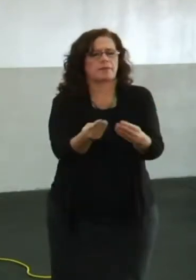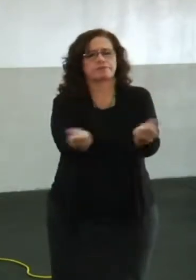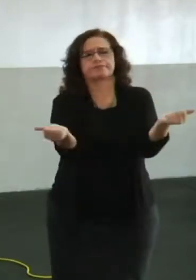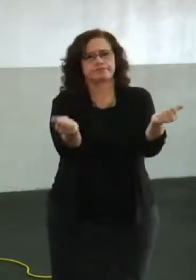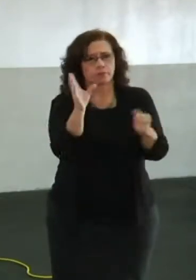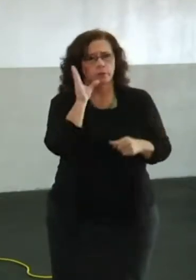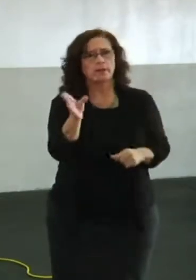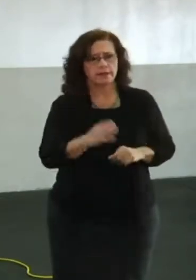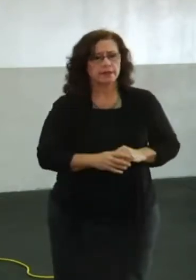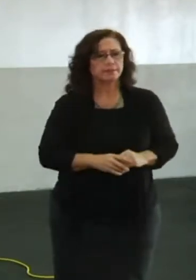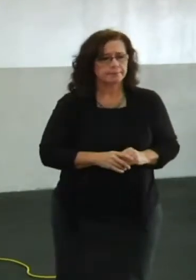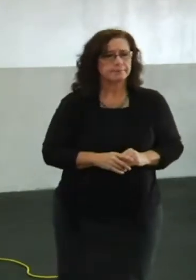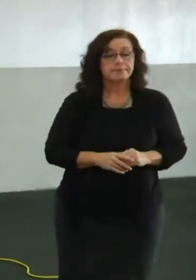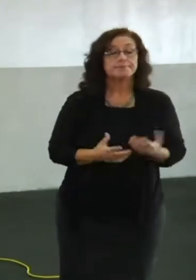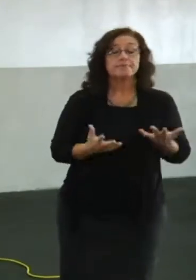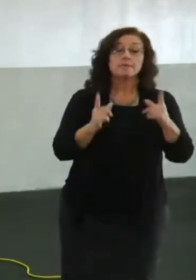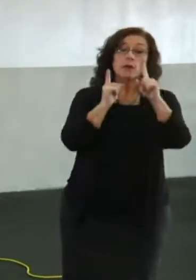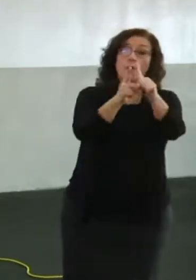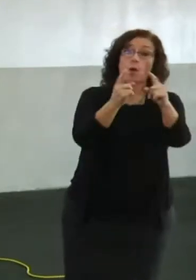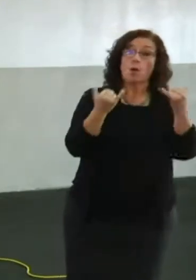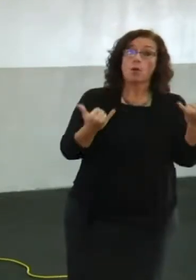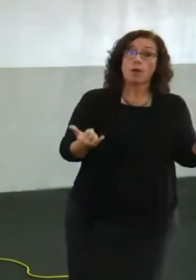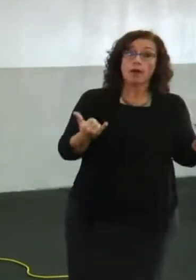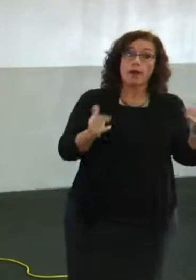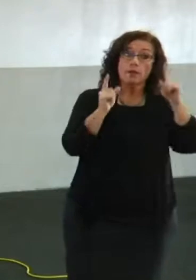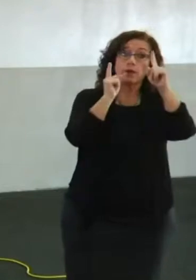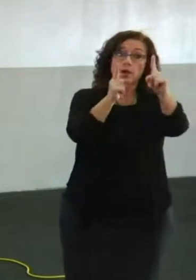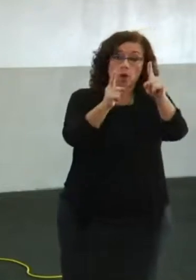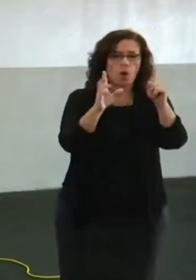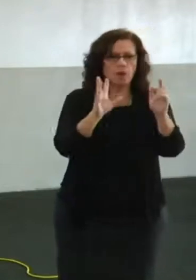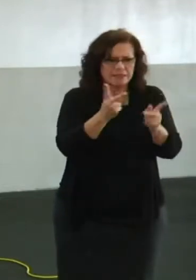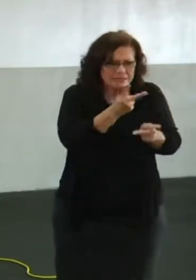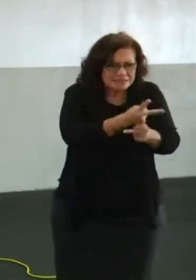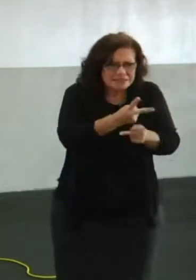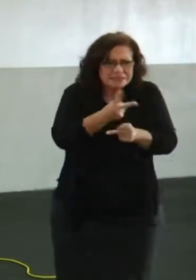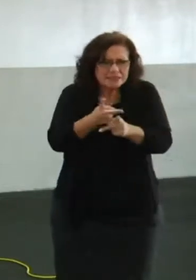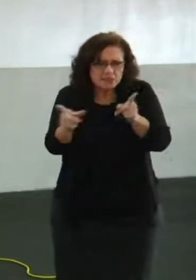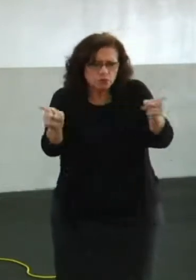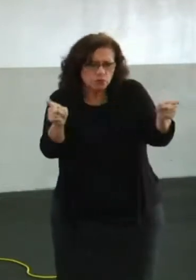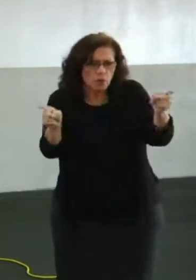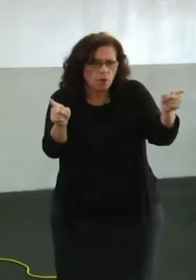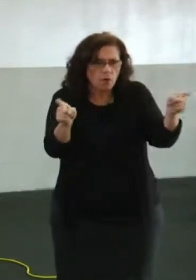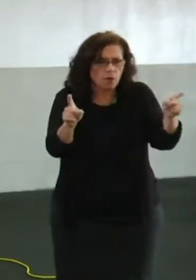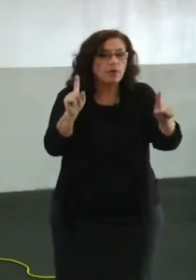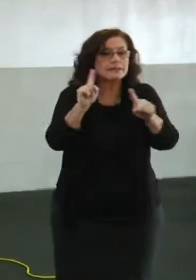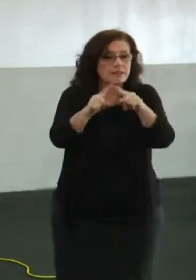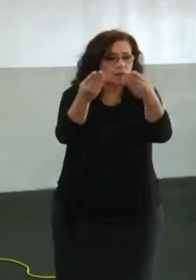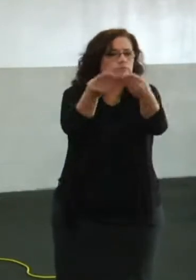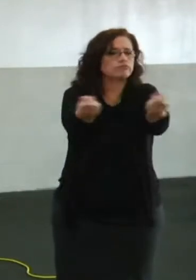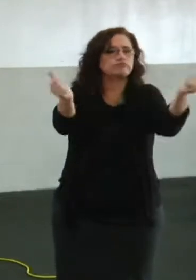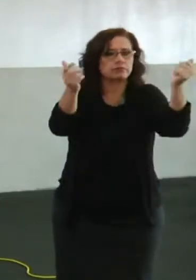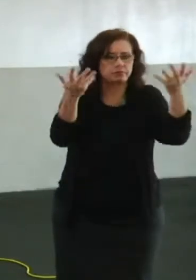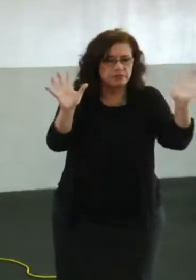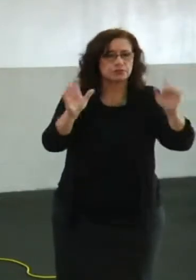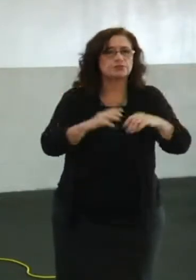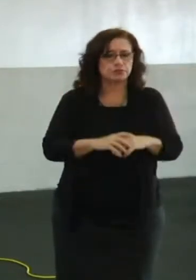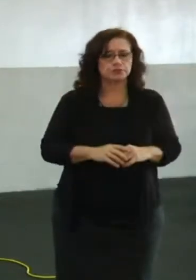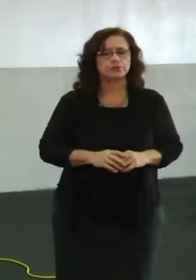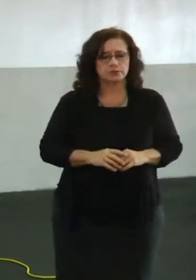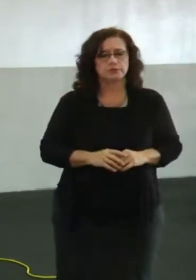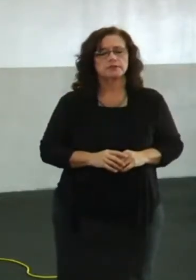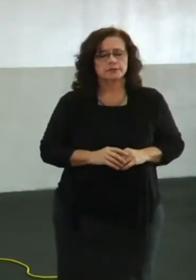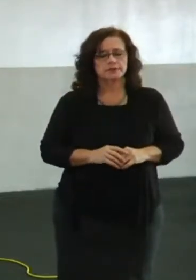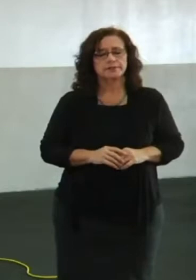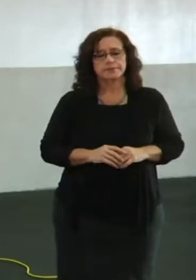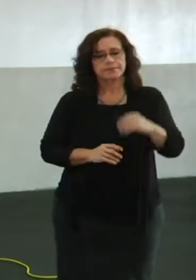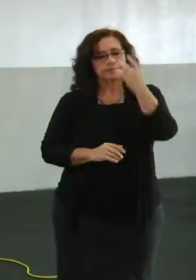worried about now is just trying to make sure that we can keep things under control until we get to that point. People are working hard on getting a